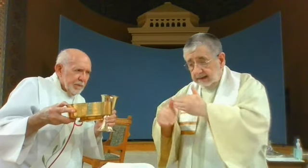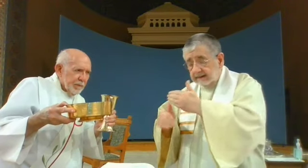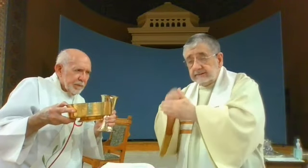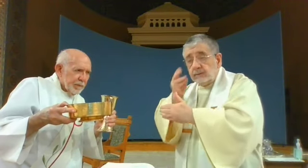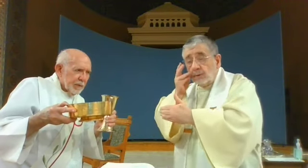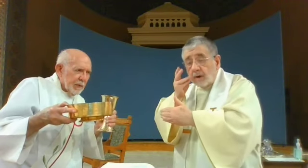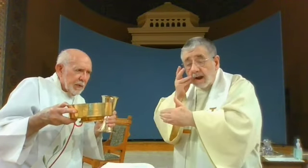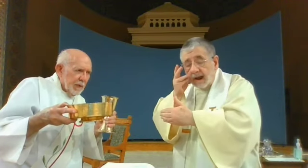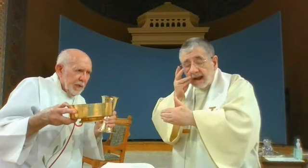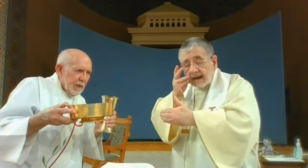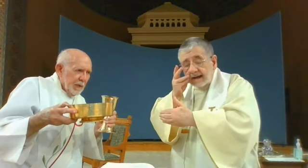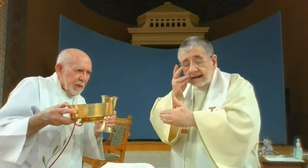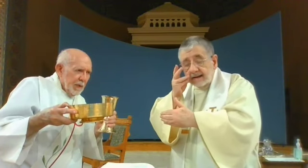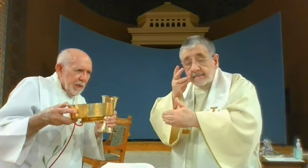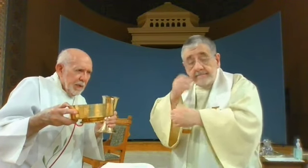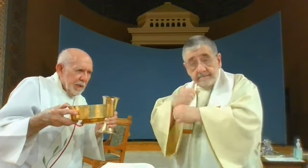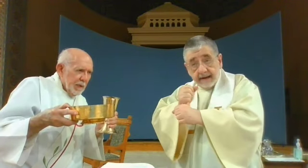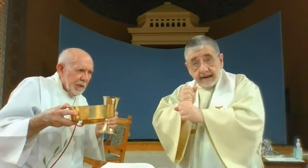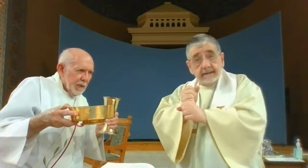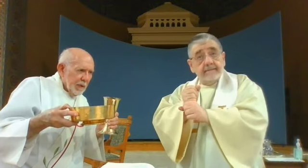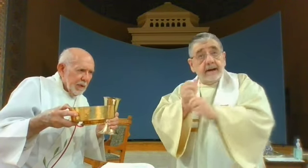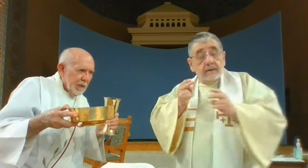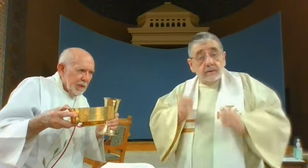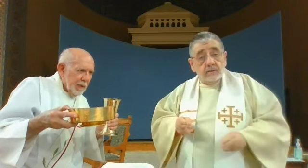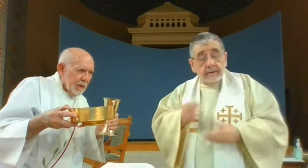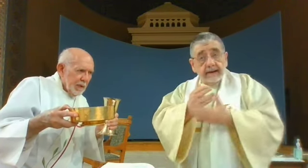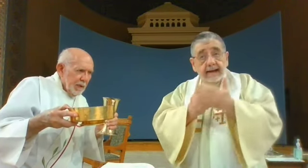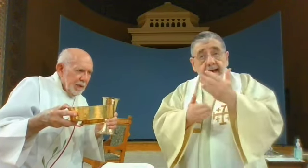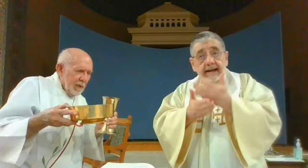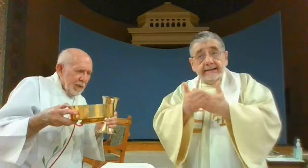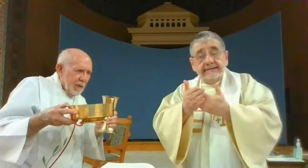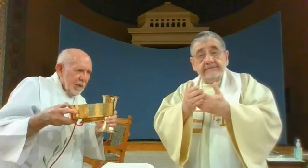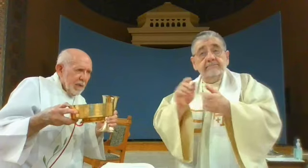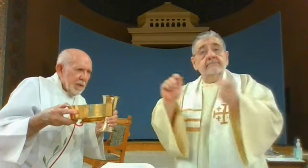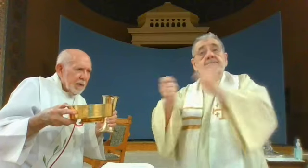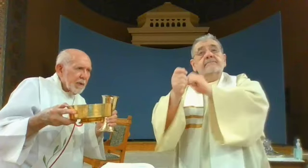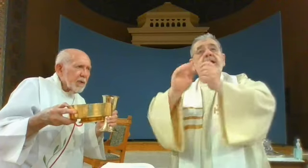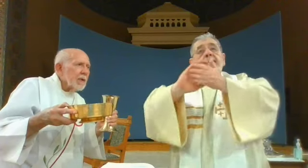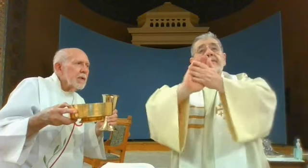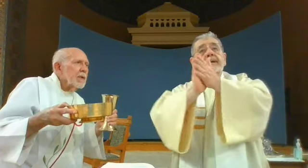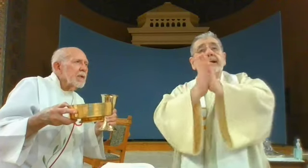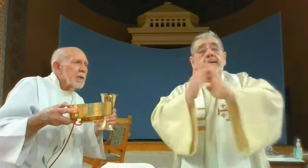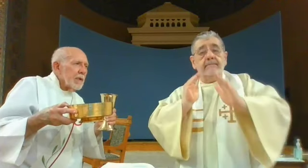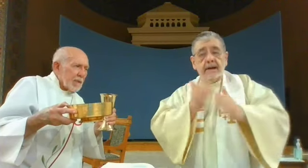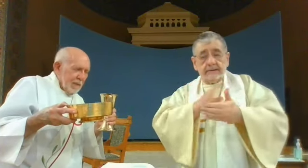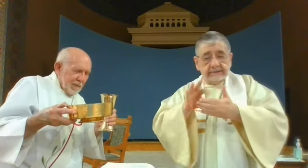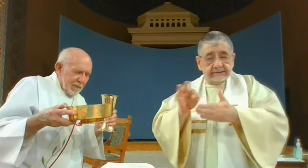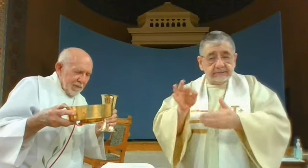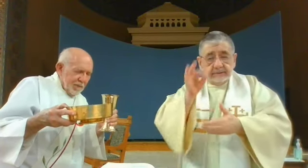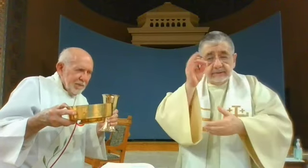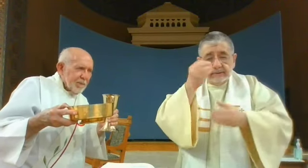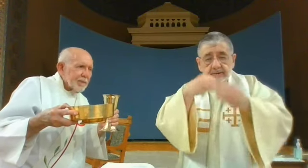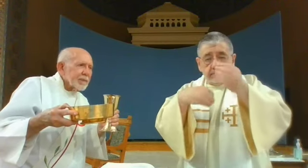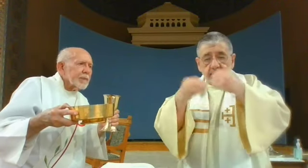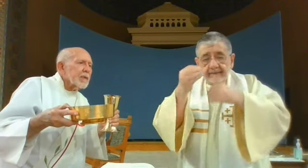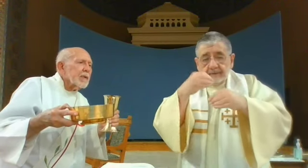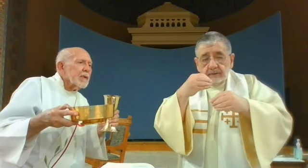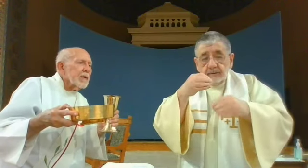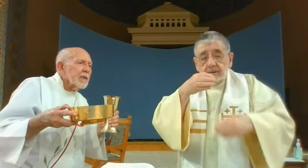bread and wine we offer you. Made from human hands, may it become for us our spiritual